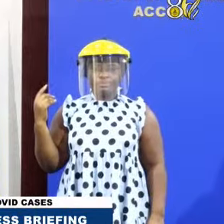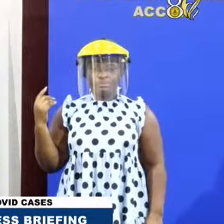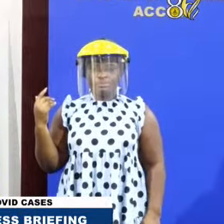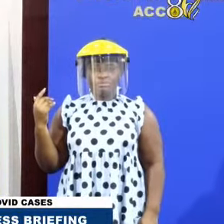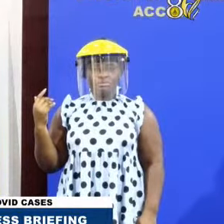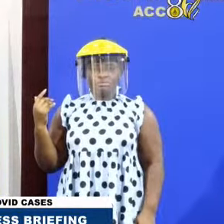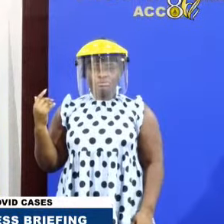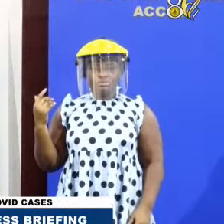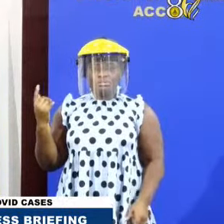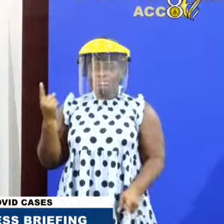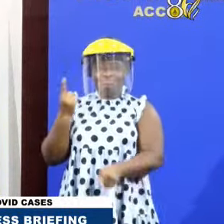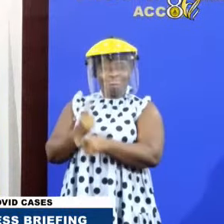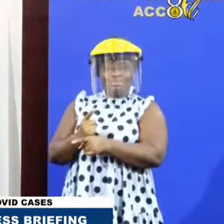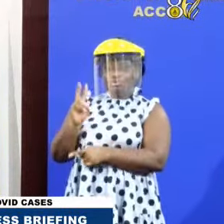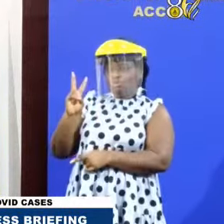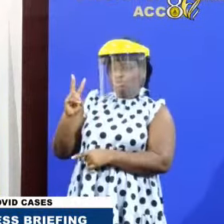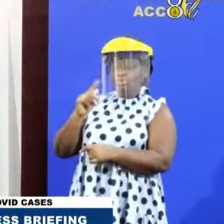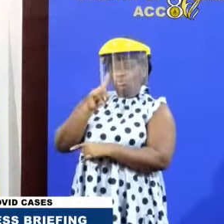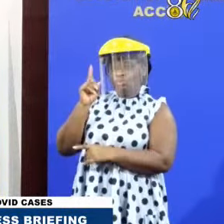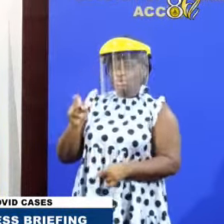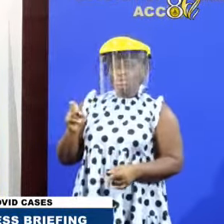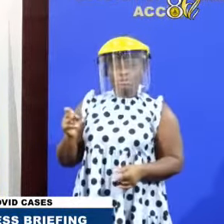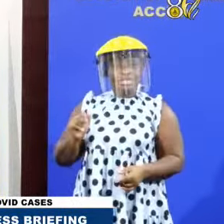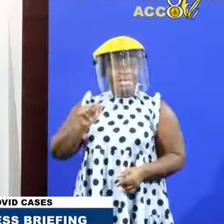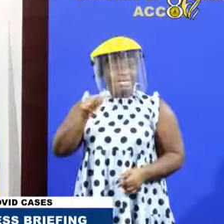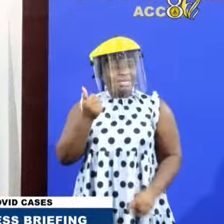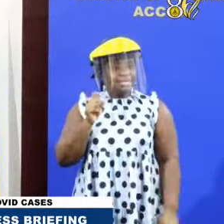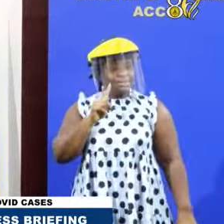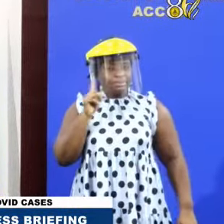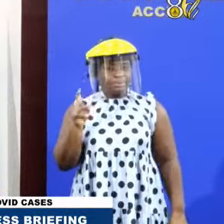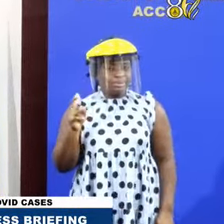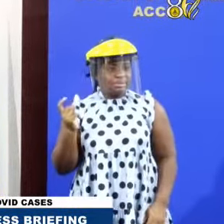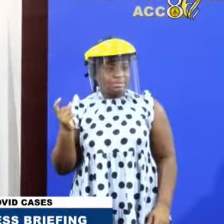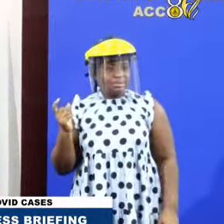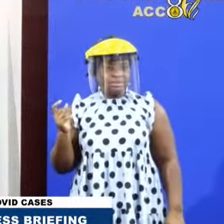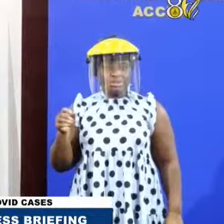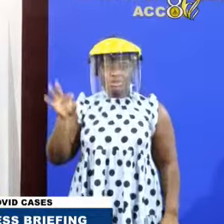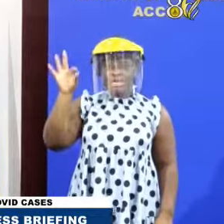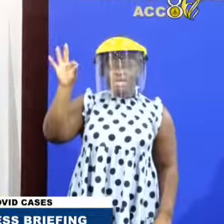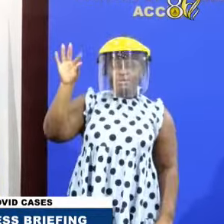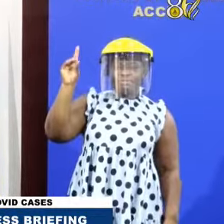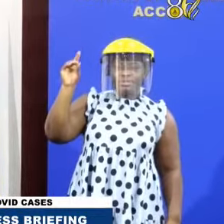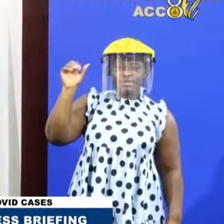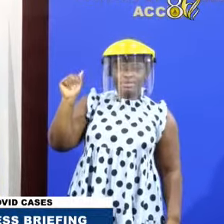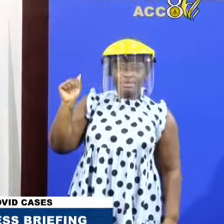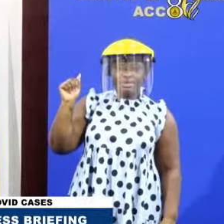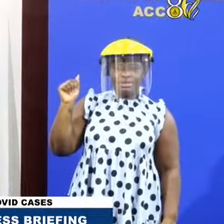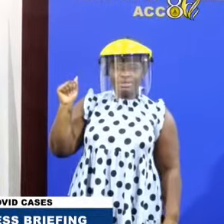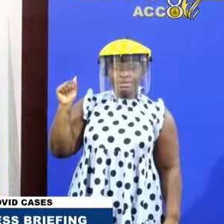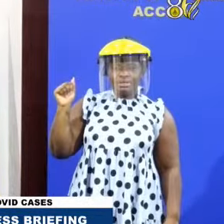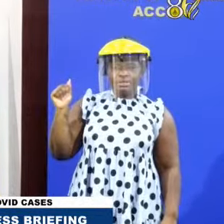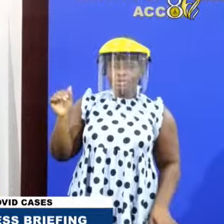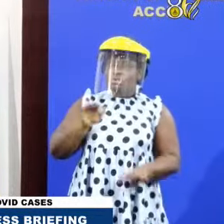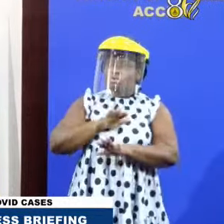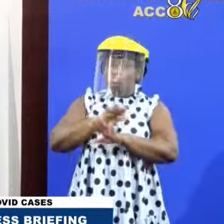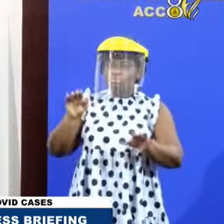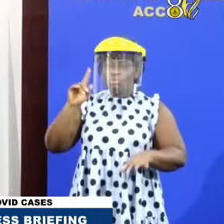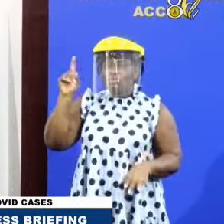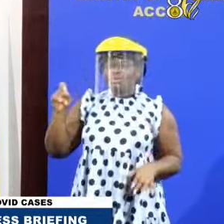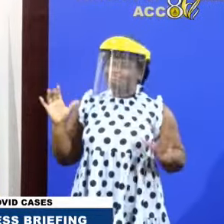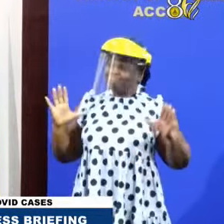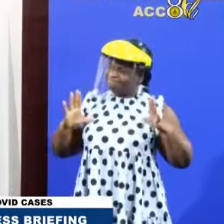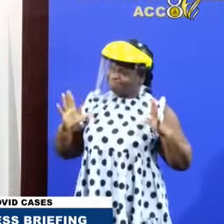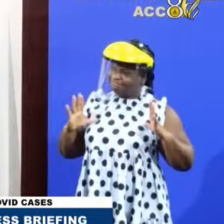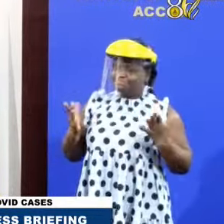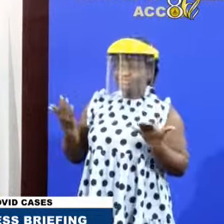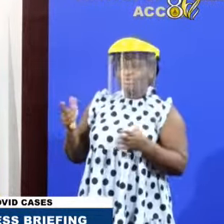That'll be it for our questions this morning. Are there any questions for the Food and Drugs Authority? No questions. Doc, so